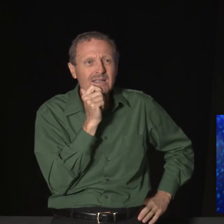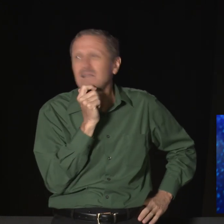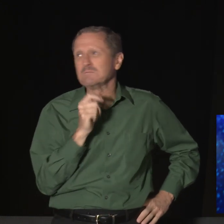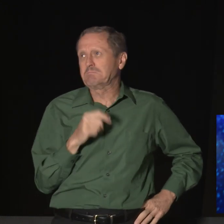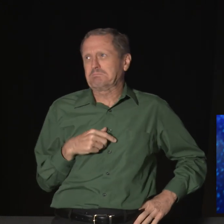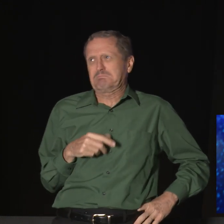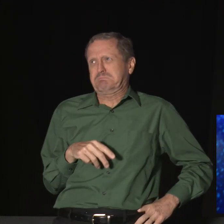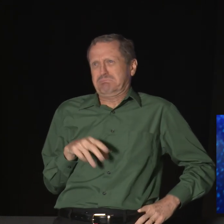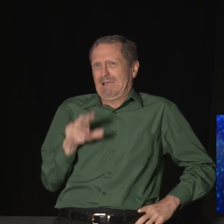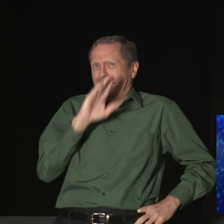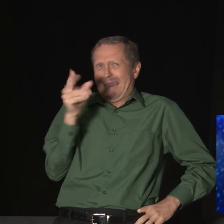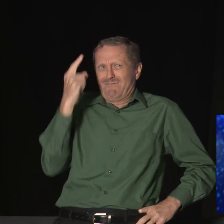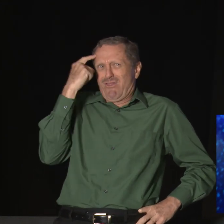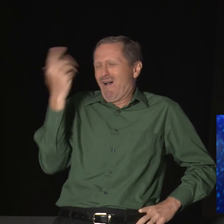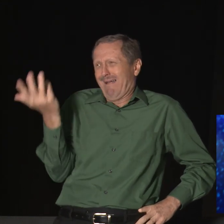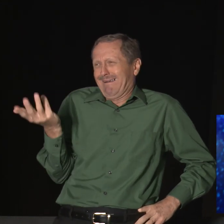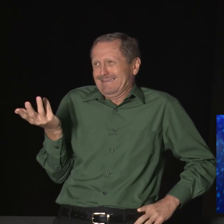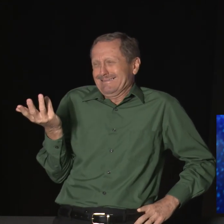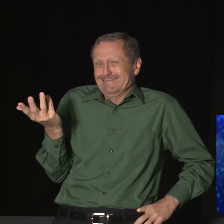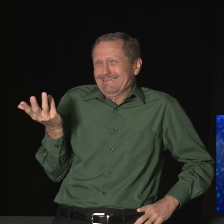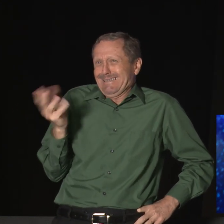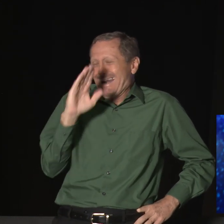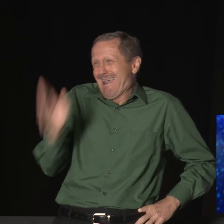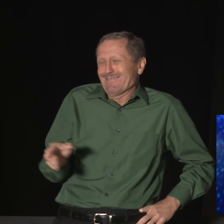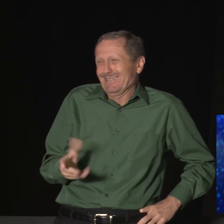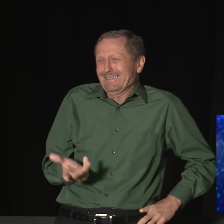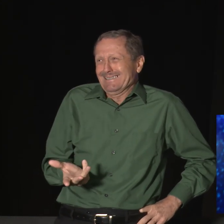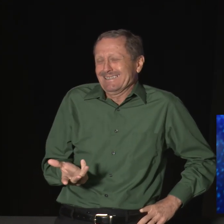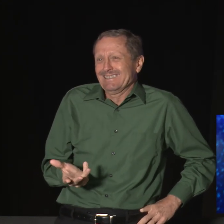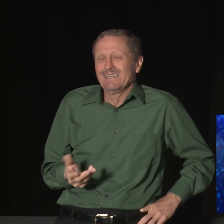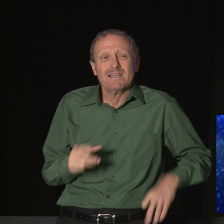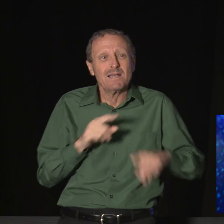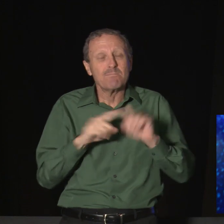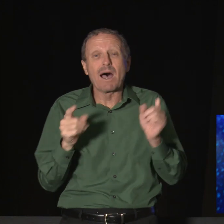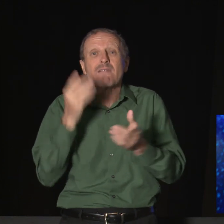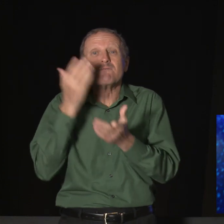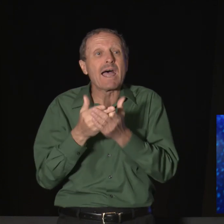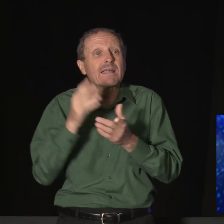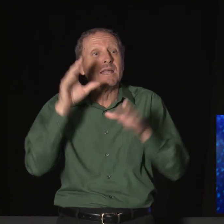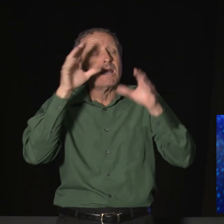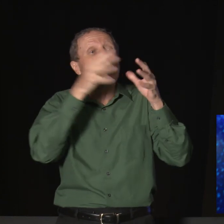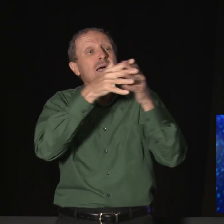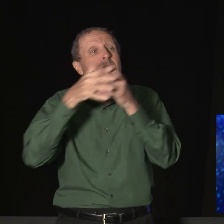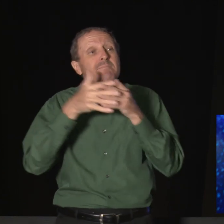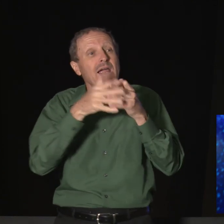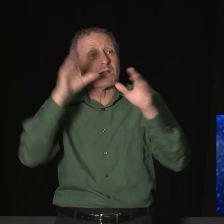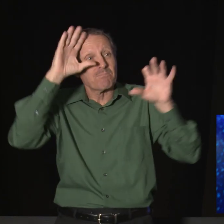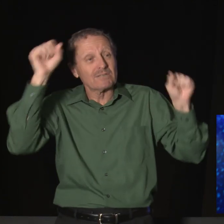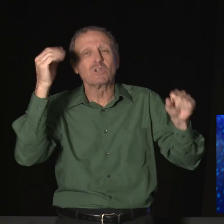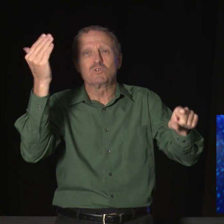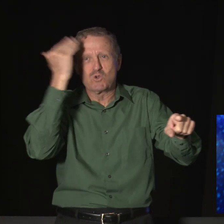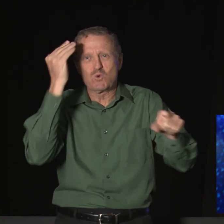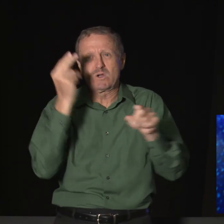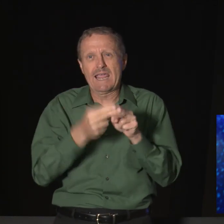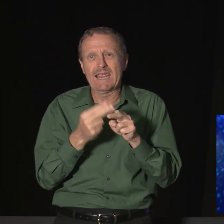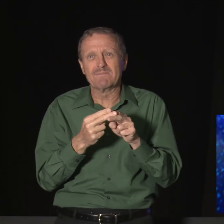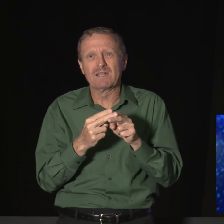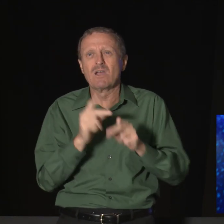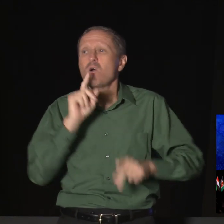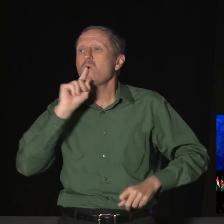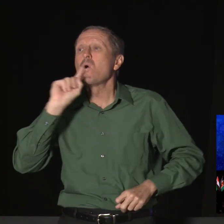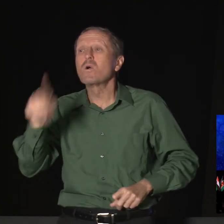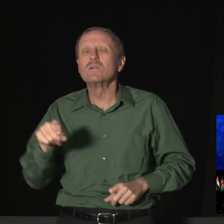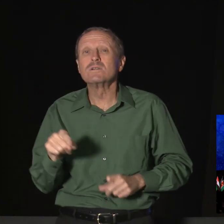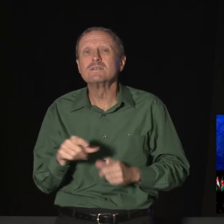No, not in a million years, she said. But in fact, the President of the United States did know her name and ordered